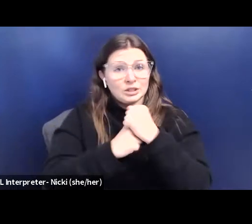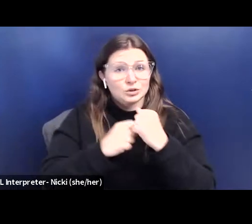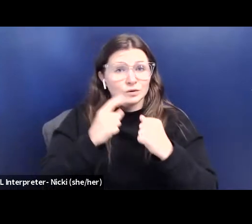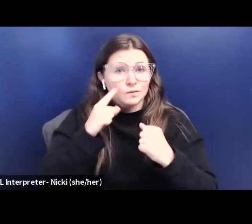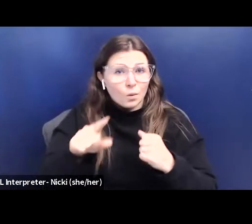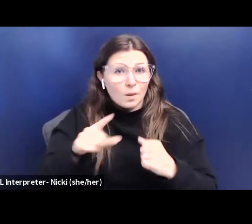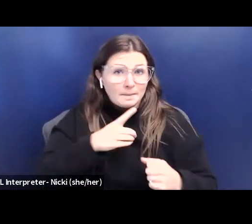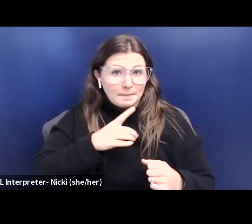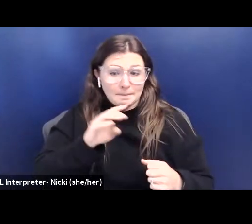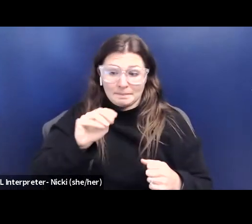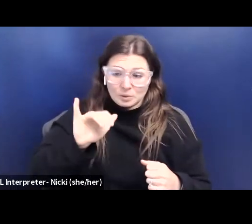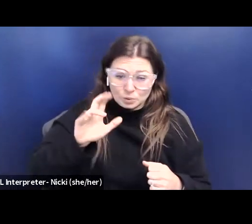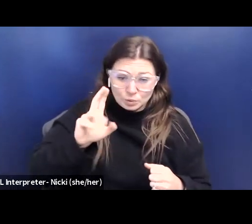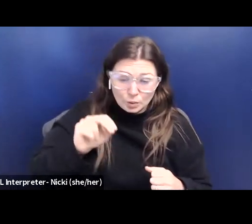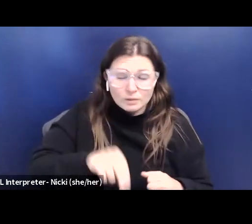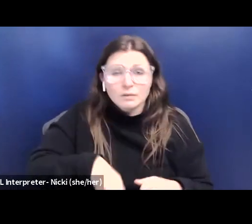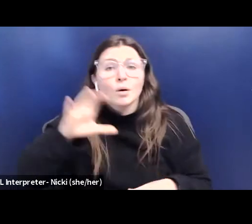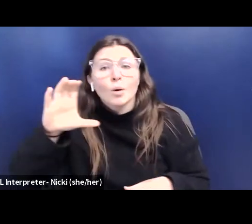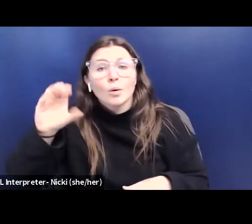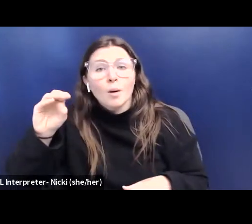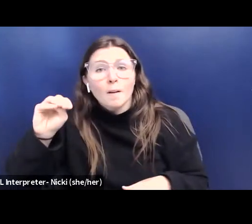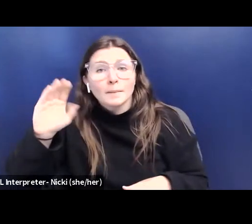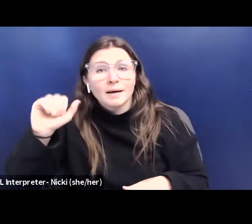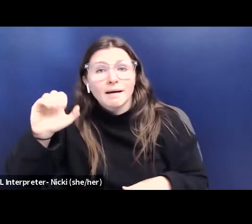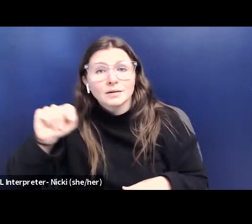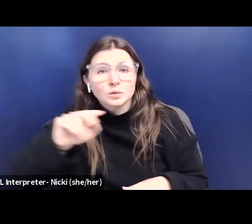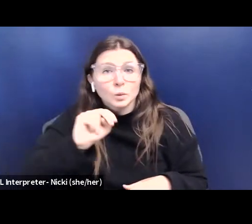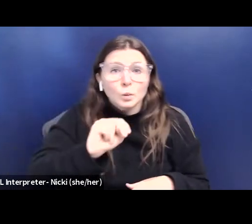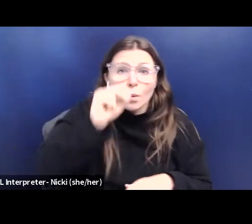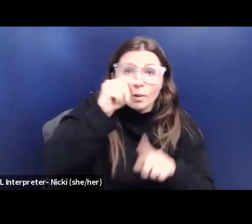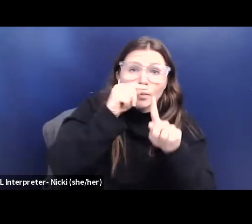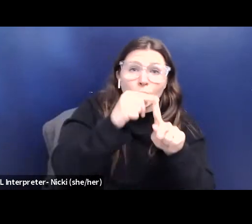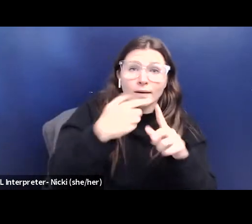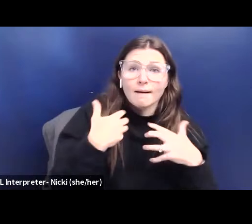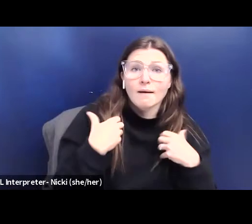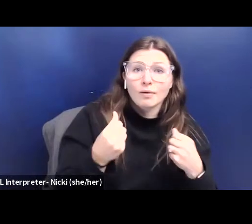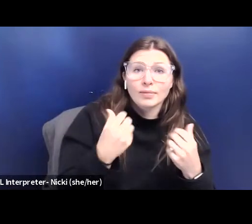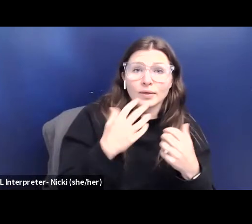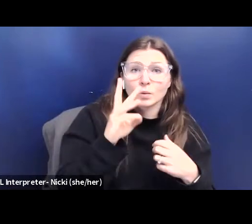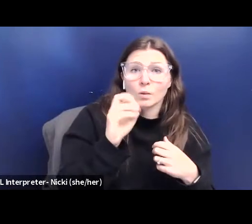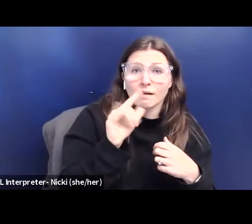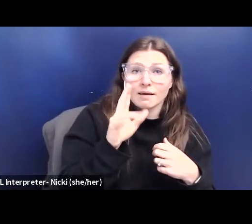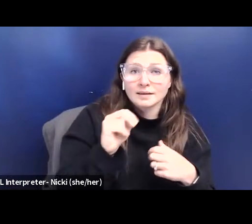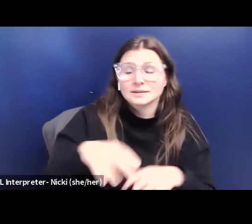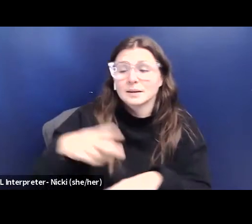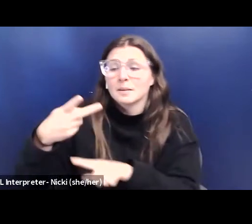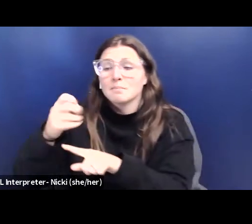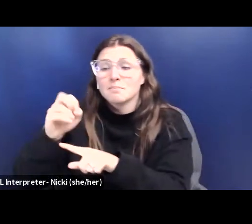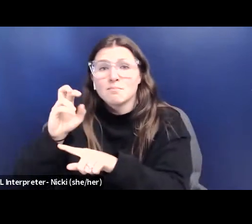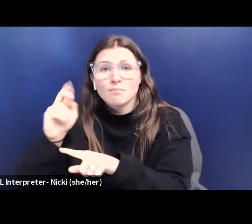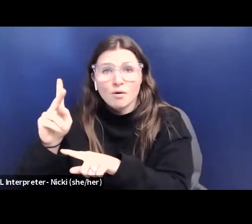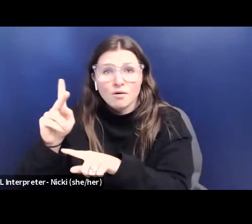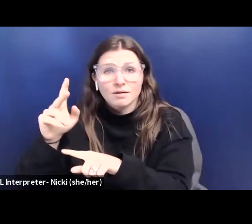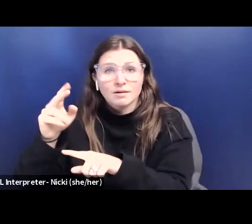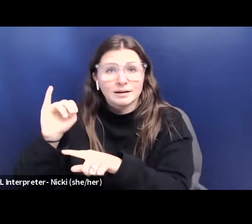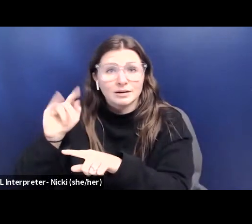Visions, Comcast, North Point Health and Wellness, Kirk Nicollet Gender Services, P-Fund